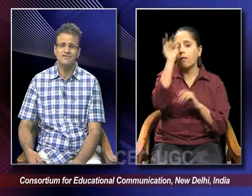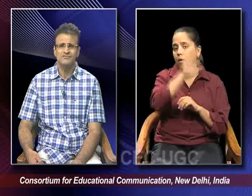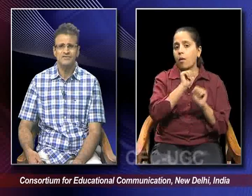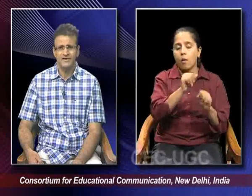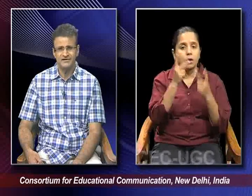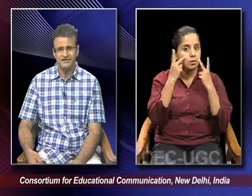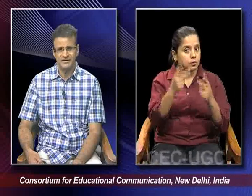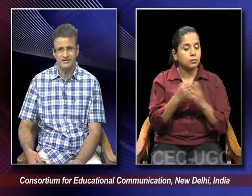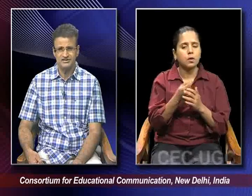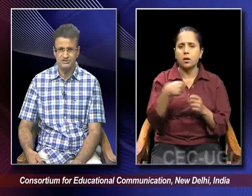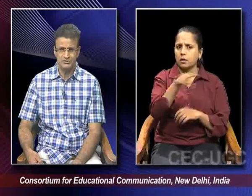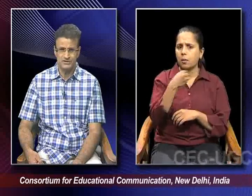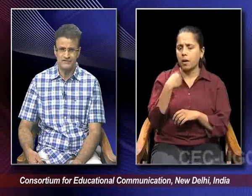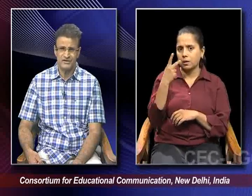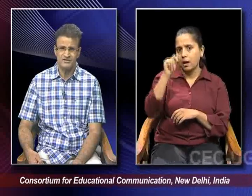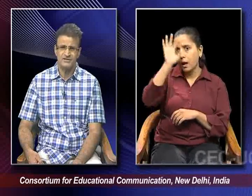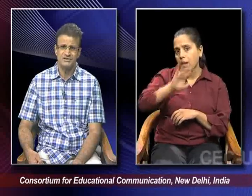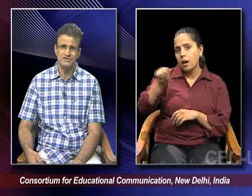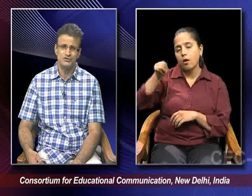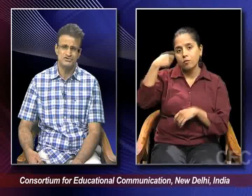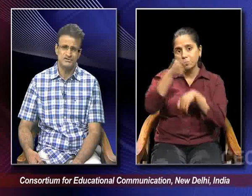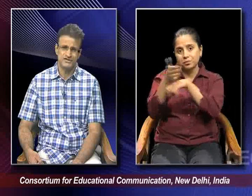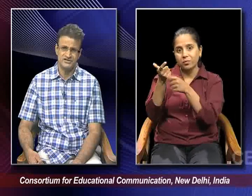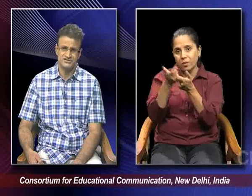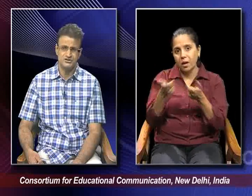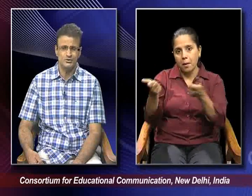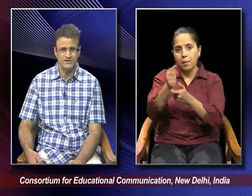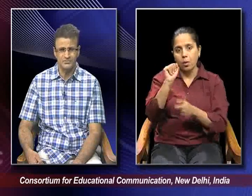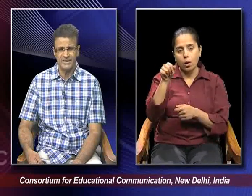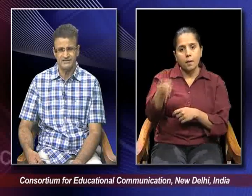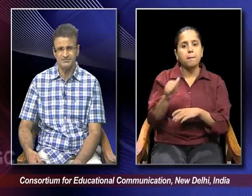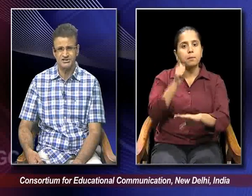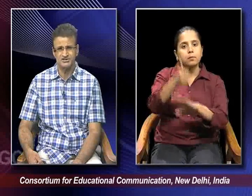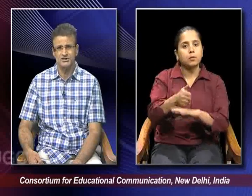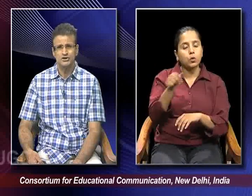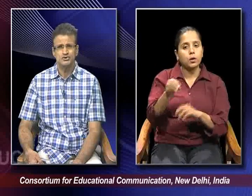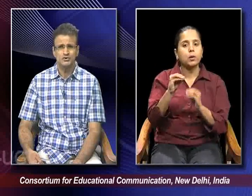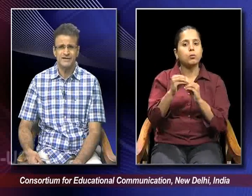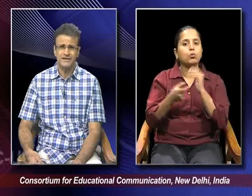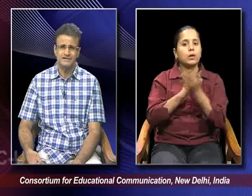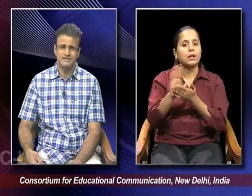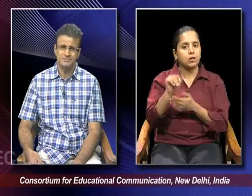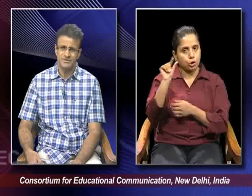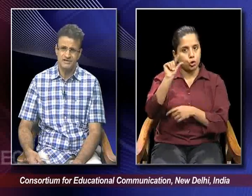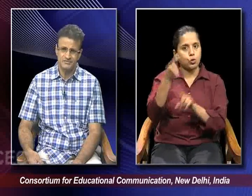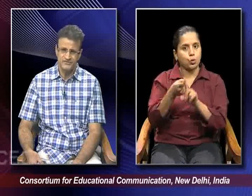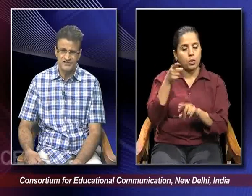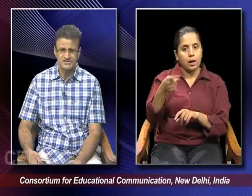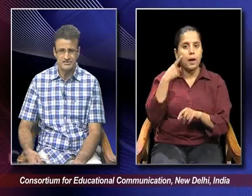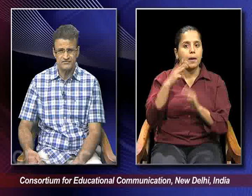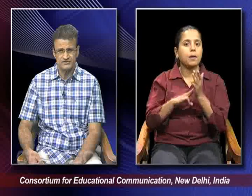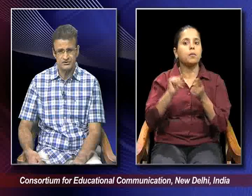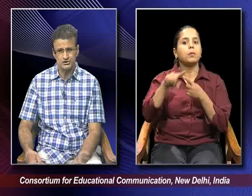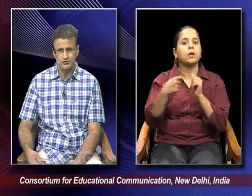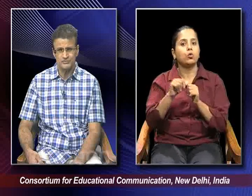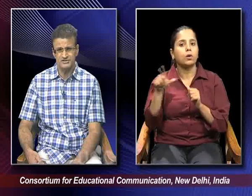thereafter we find that the Indian Cinematograph Committee was in a way instituted by the British so that the imperial preferences,